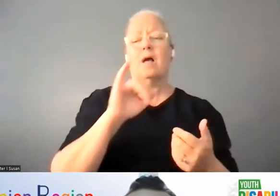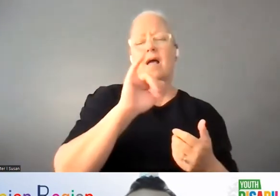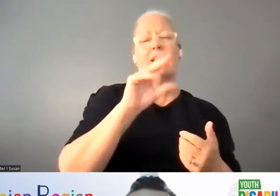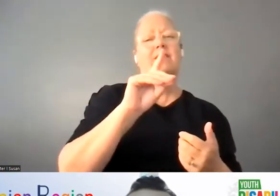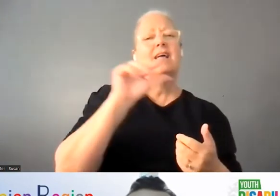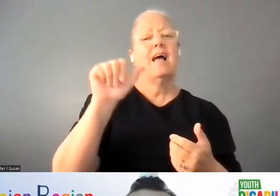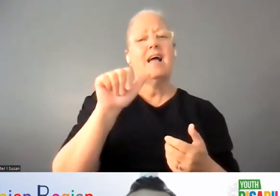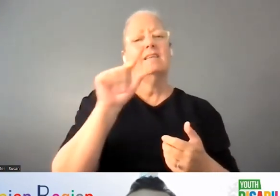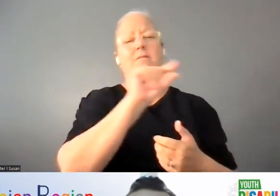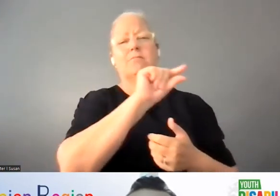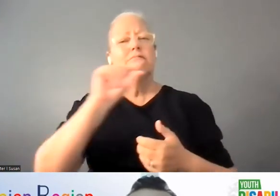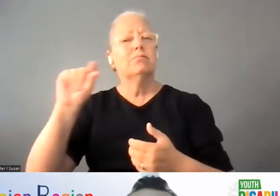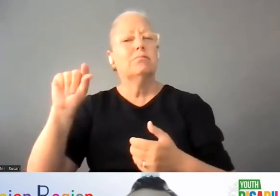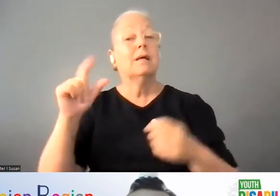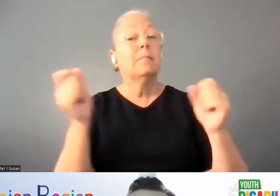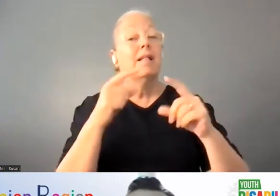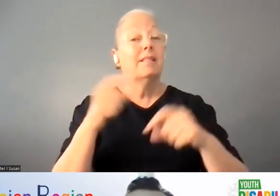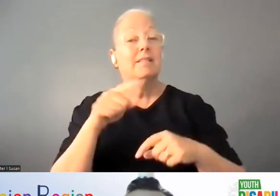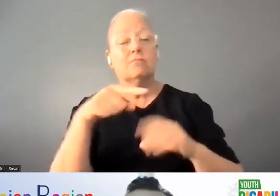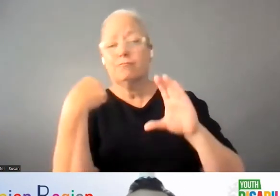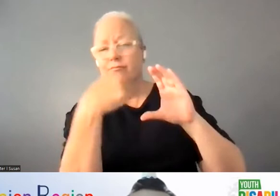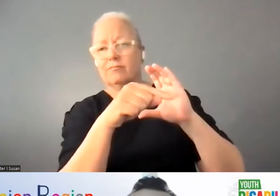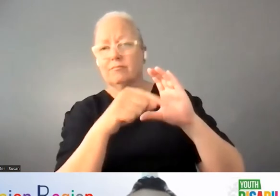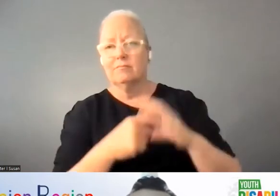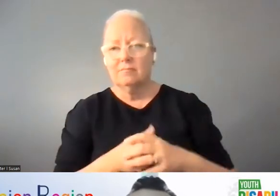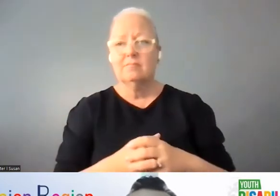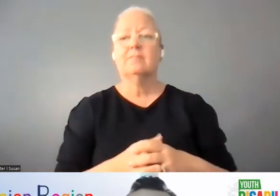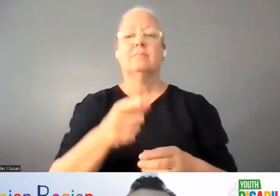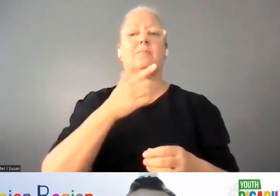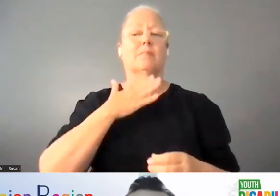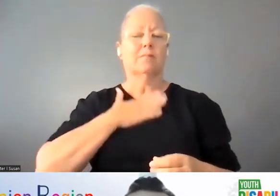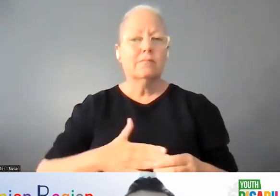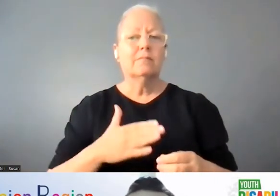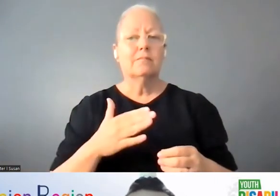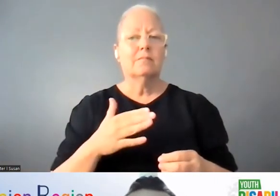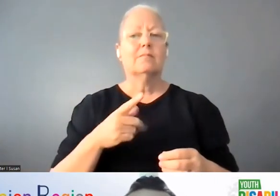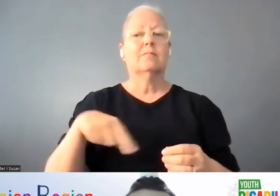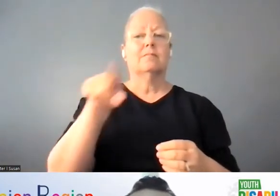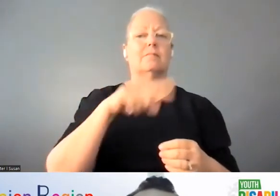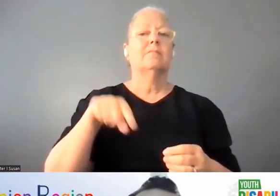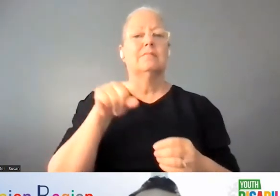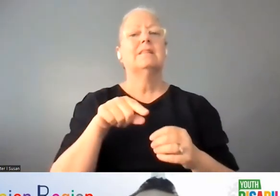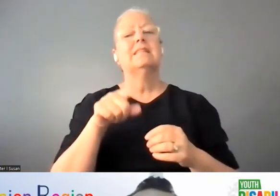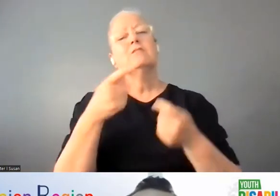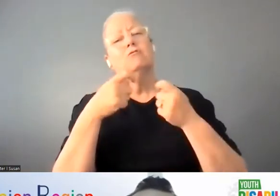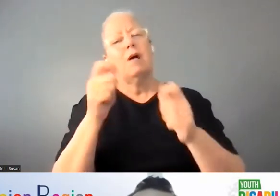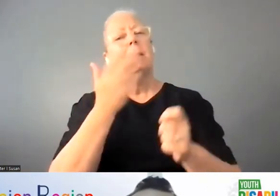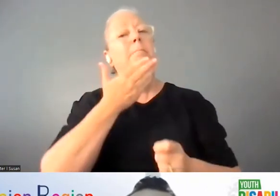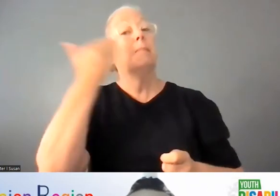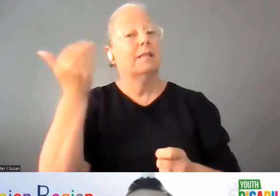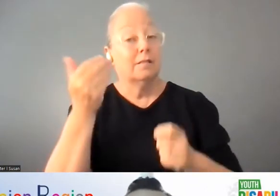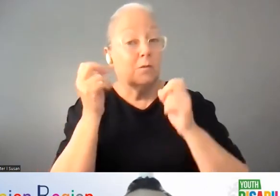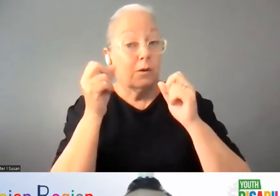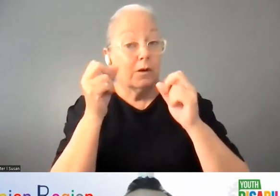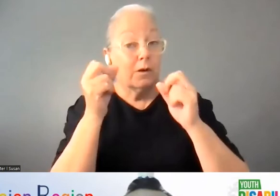webinars@ida-secretariat.org. And the team will try to resolve to their best of their ability.